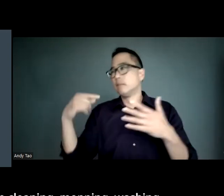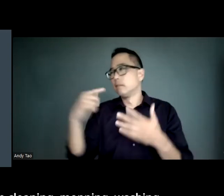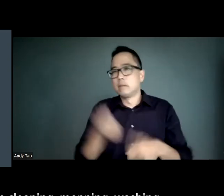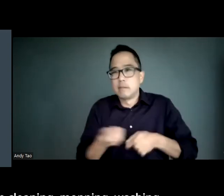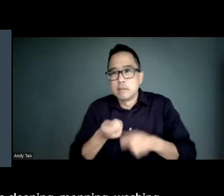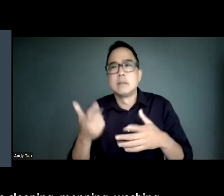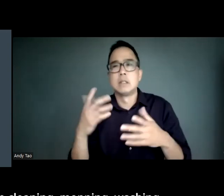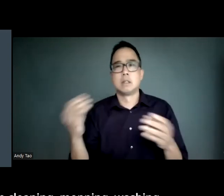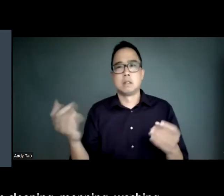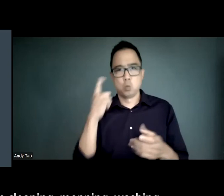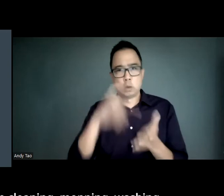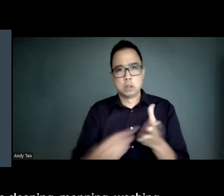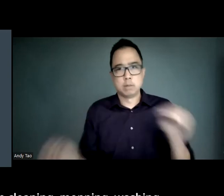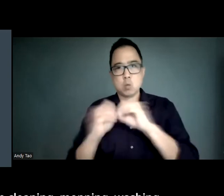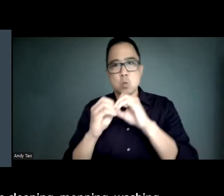is cleanliness.